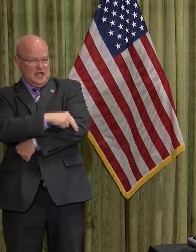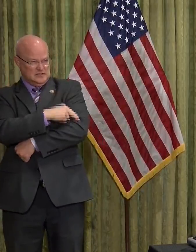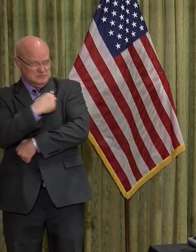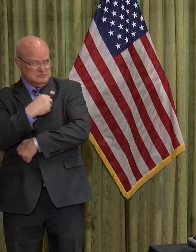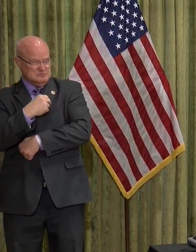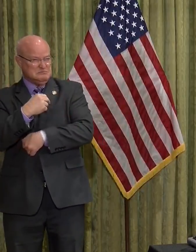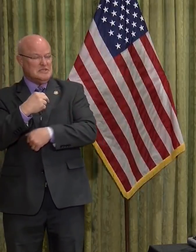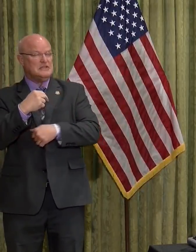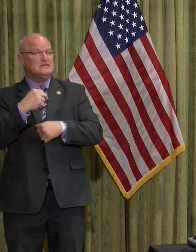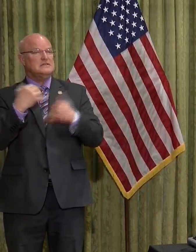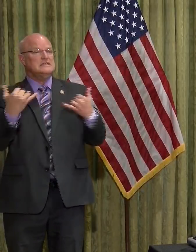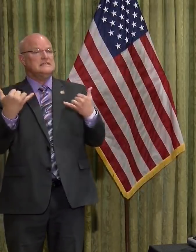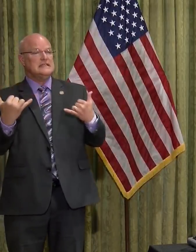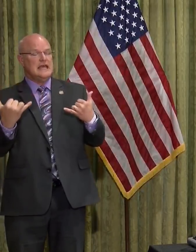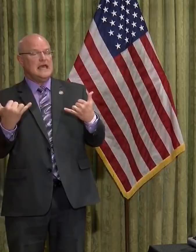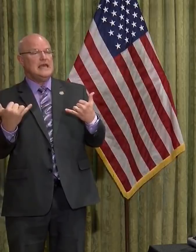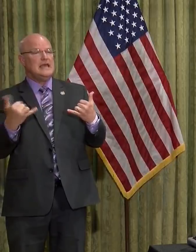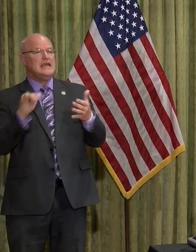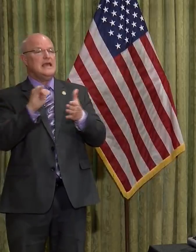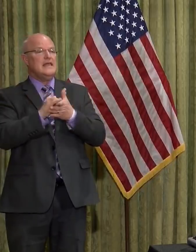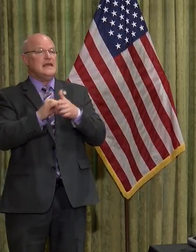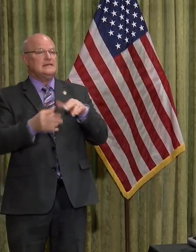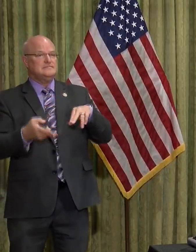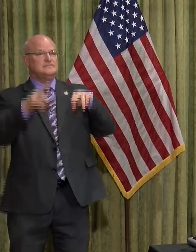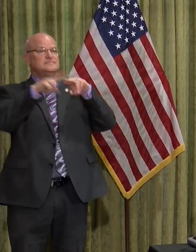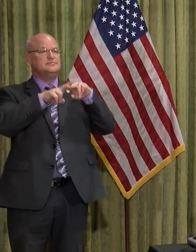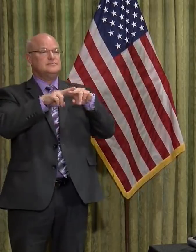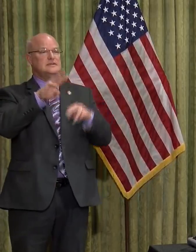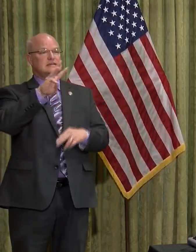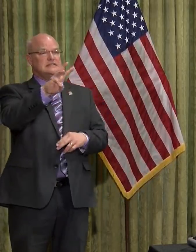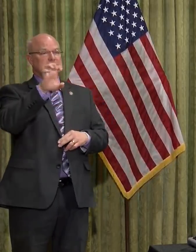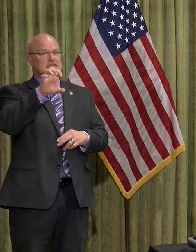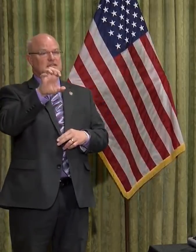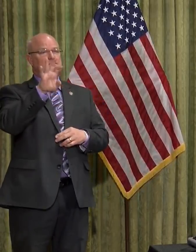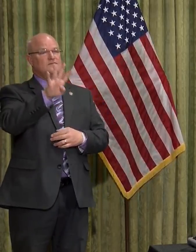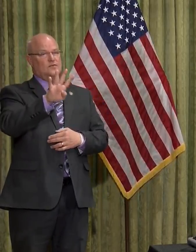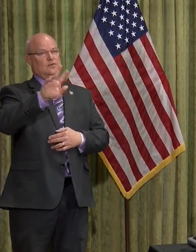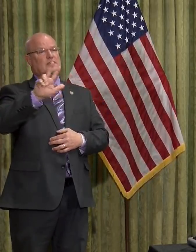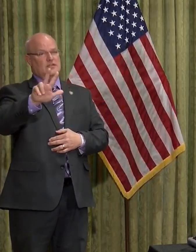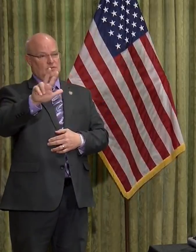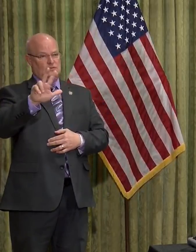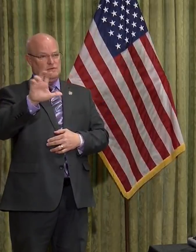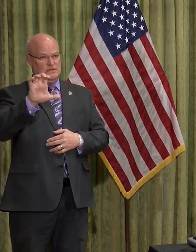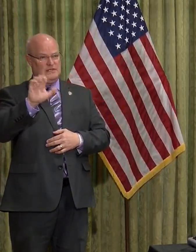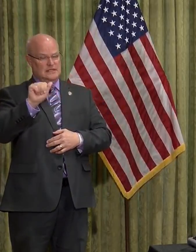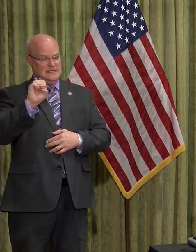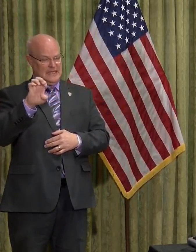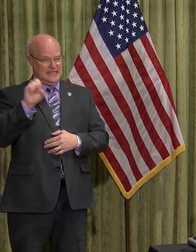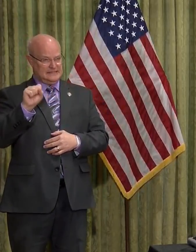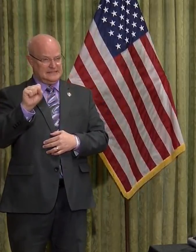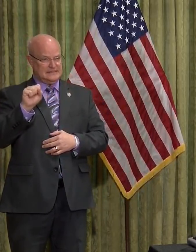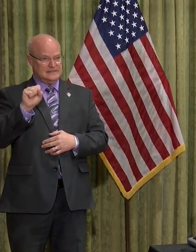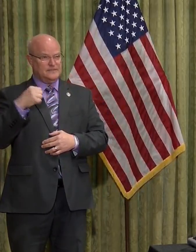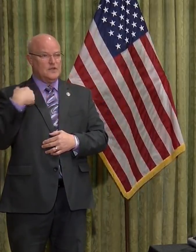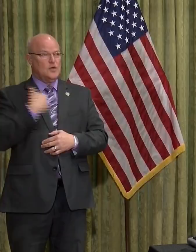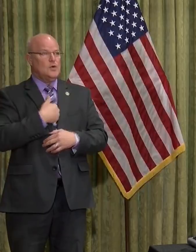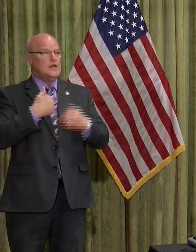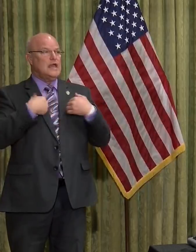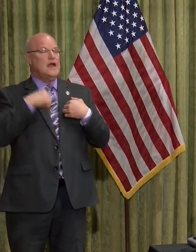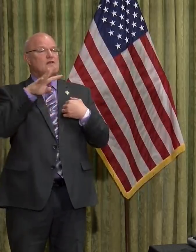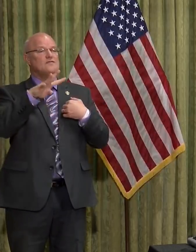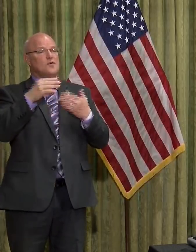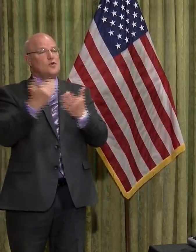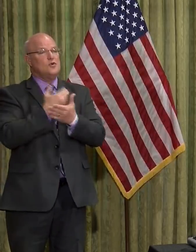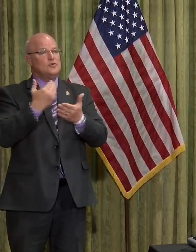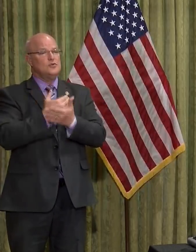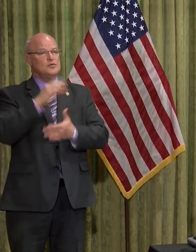hospitalizations. Today that has gone up to 643 cases. We have 4 new